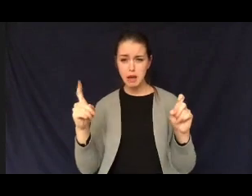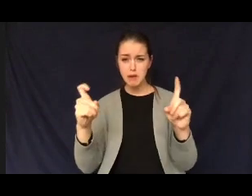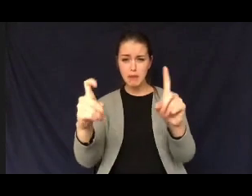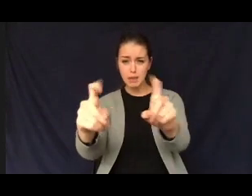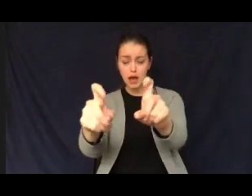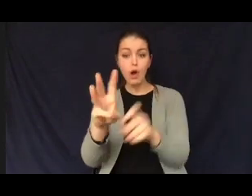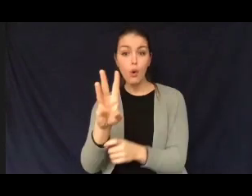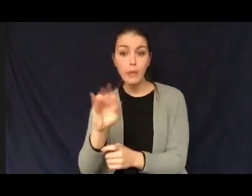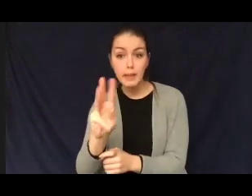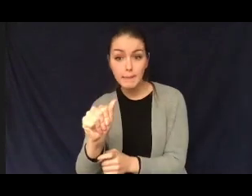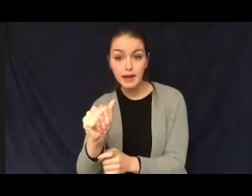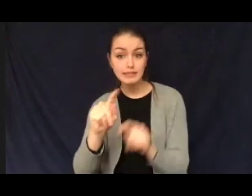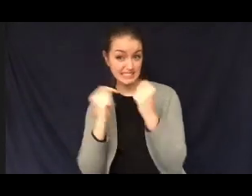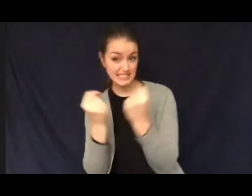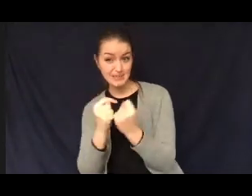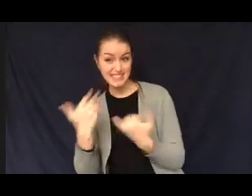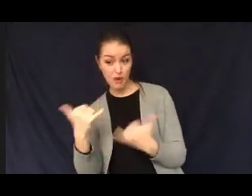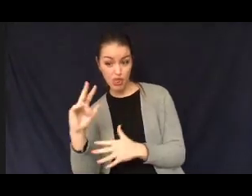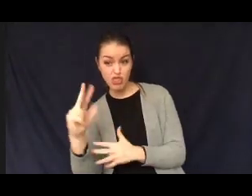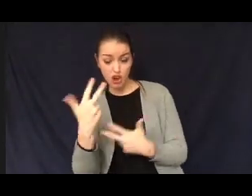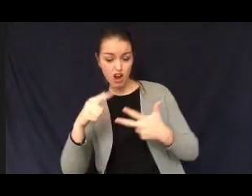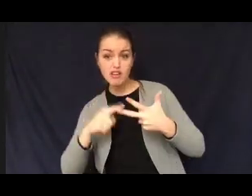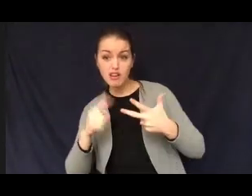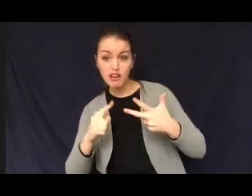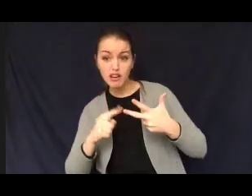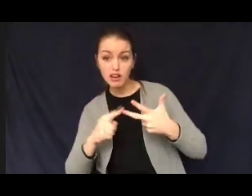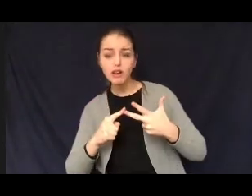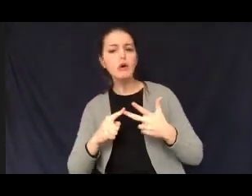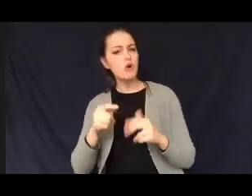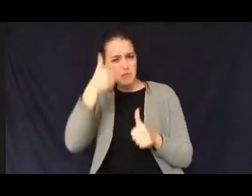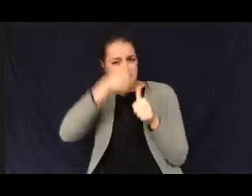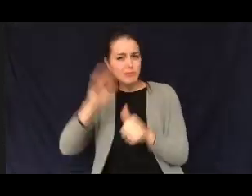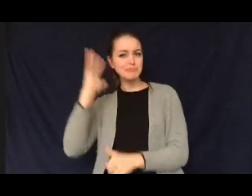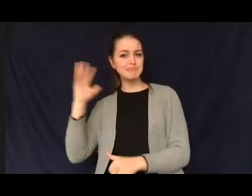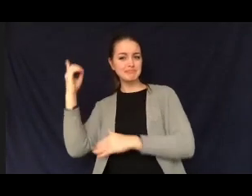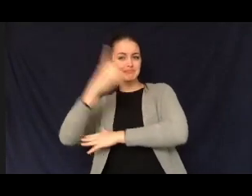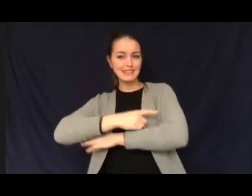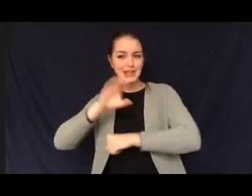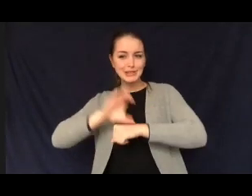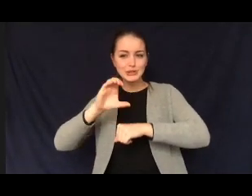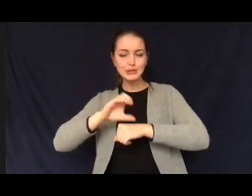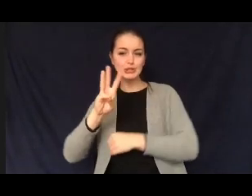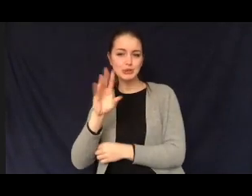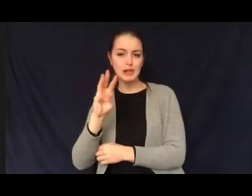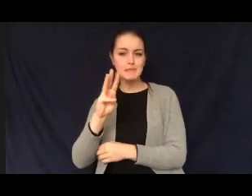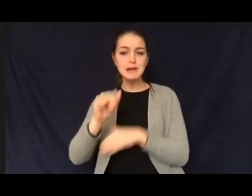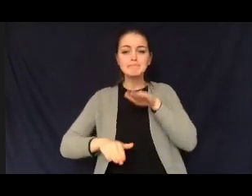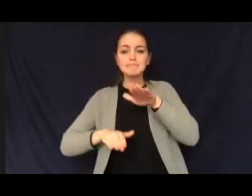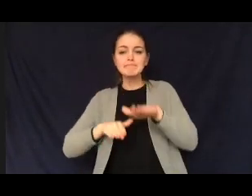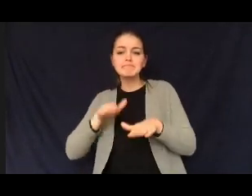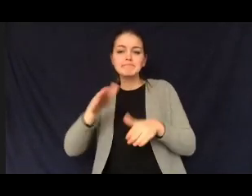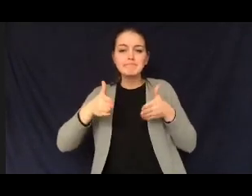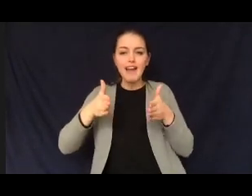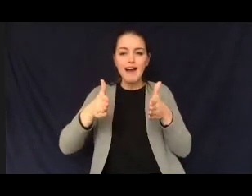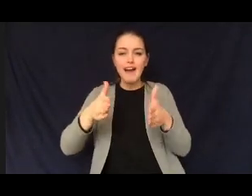in third place. Ever since the day she had walked down the aisle at church, Wilma had known the power of